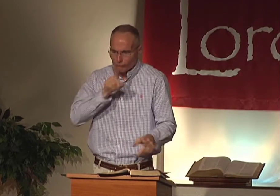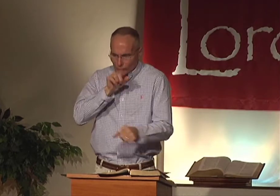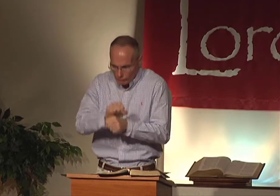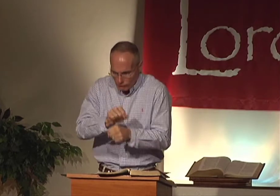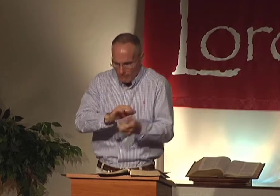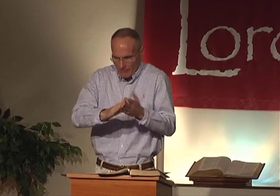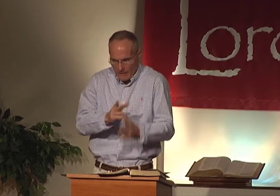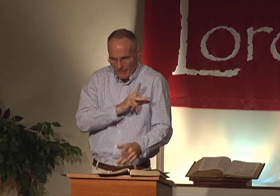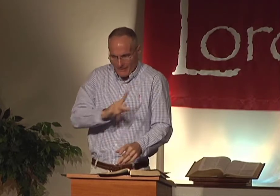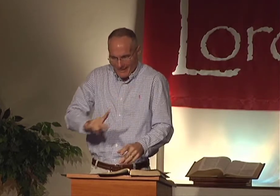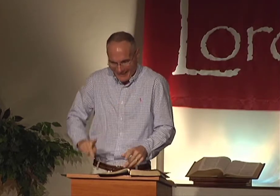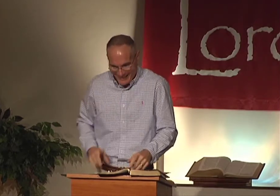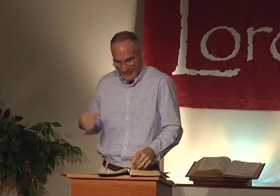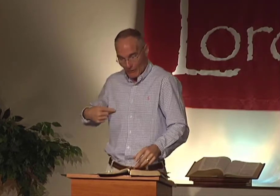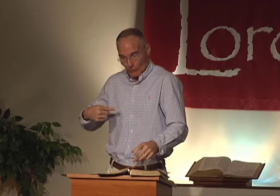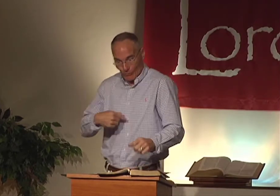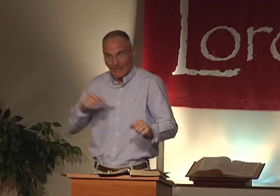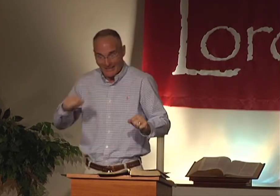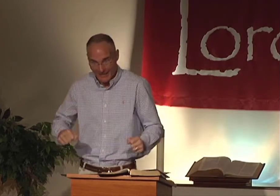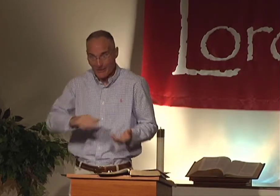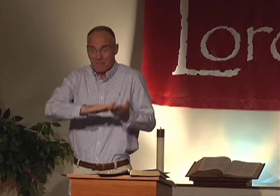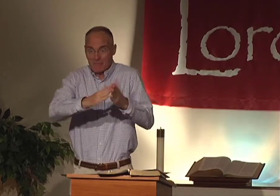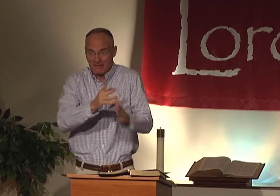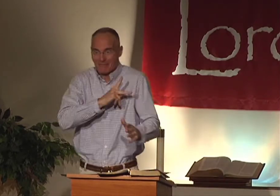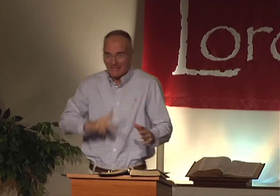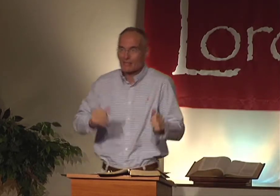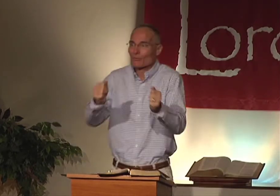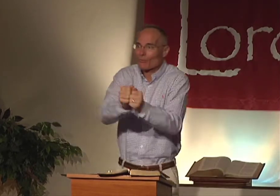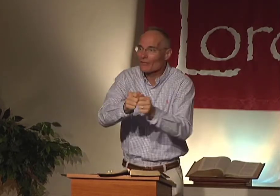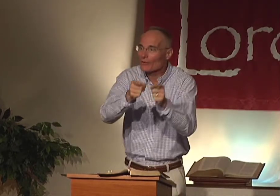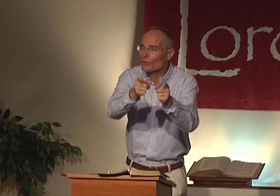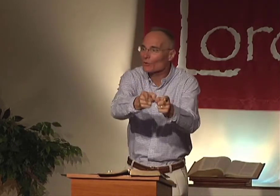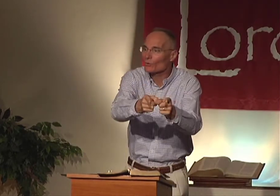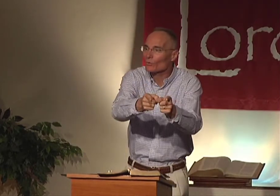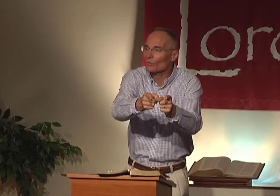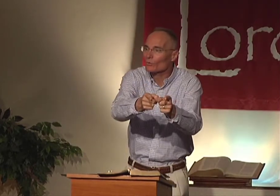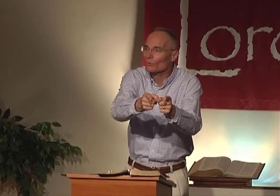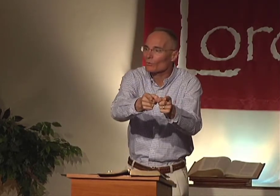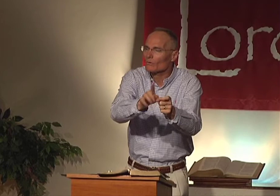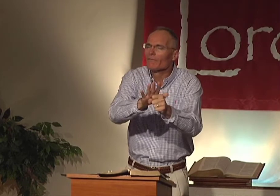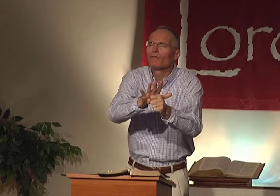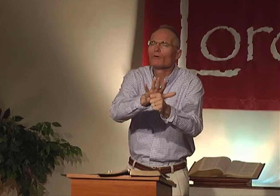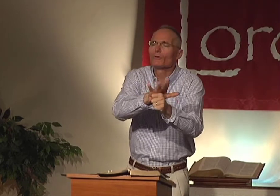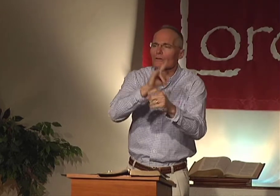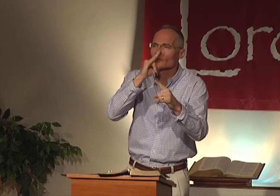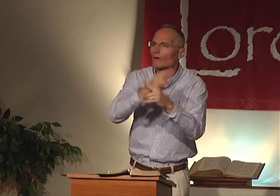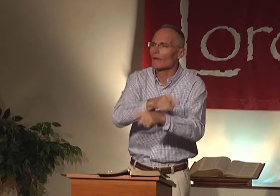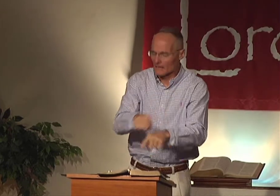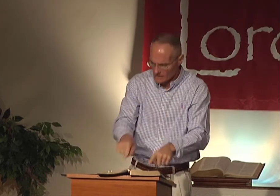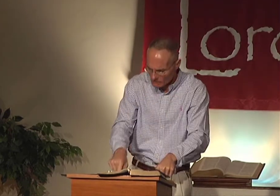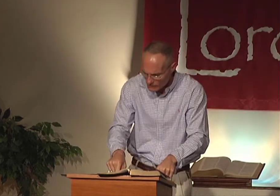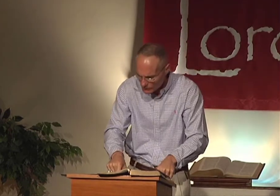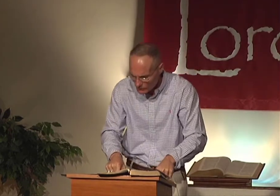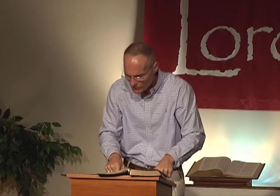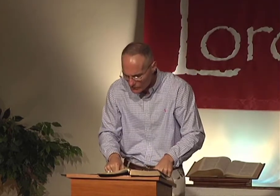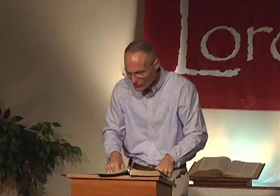wish that you had become king. And then we could become kings and rule with you. It's full